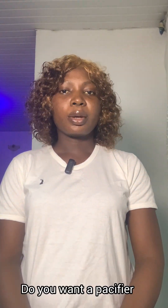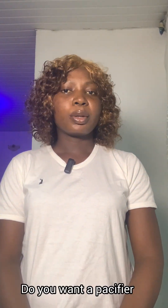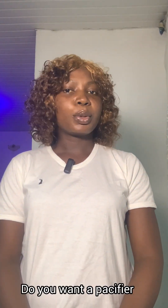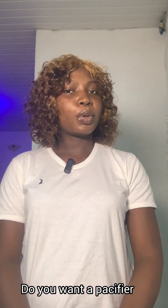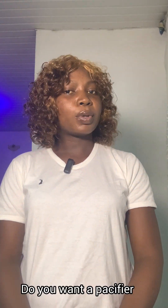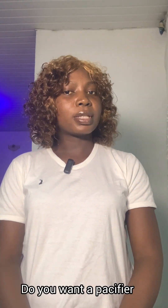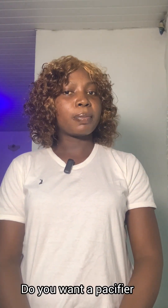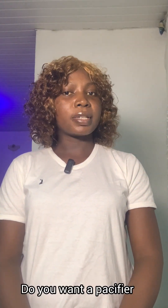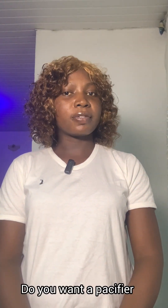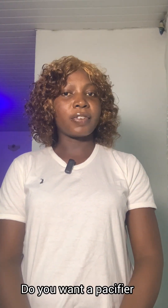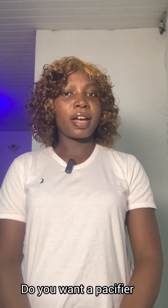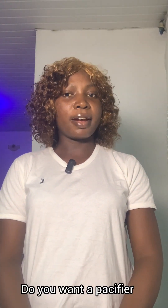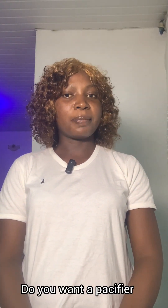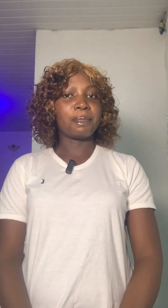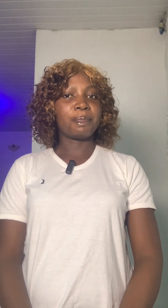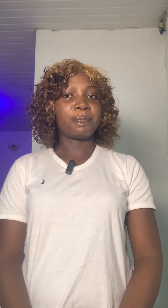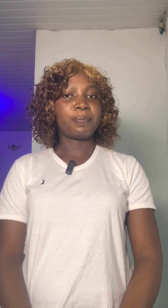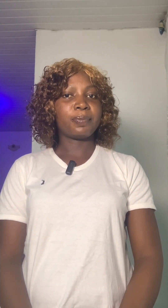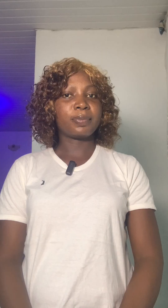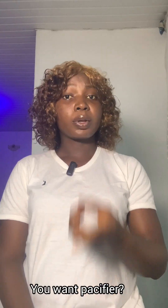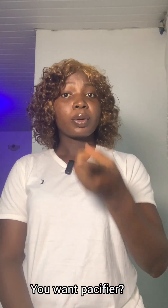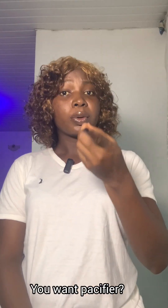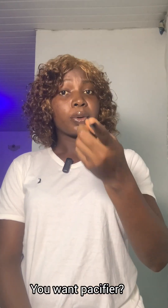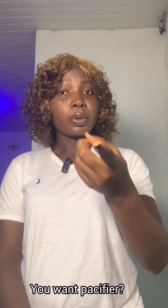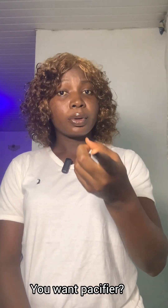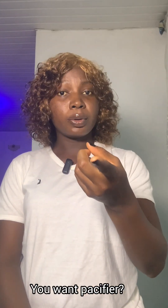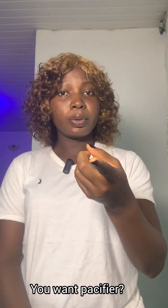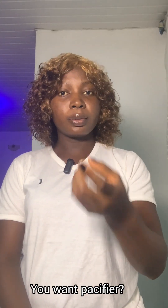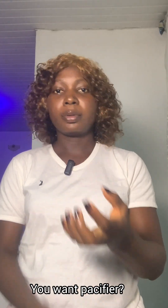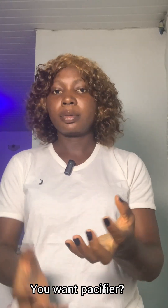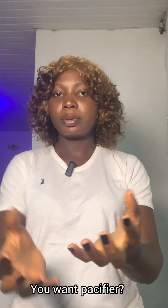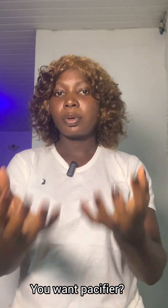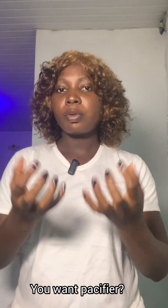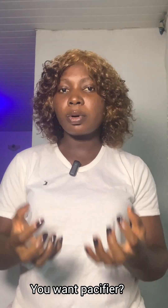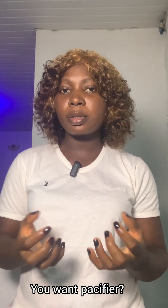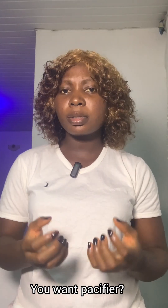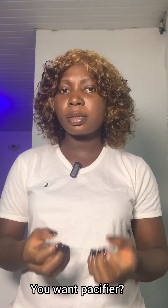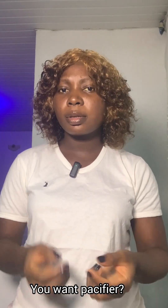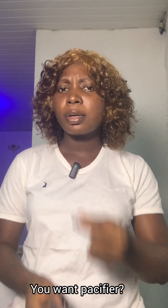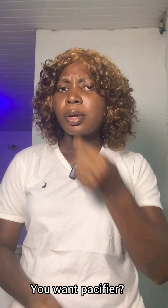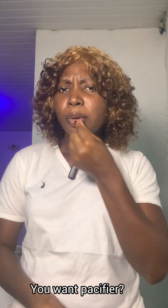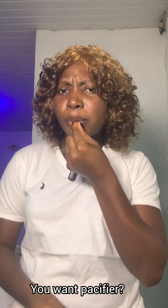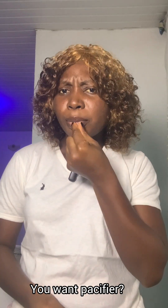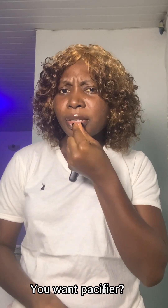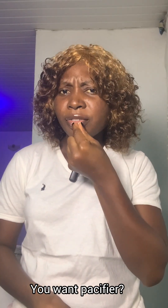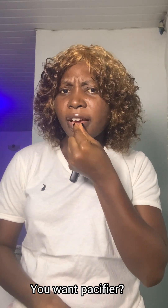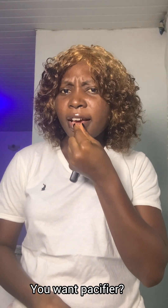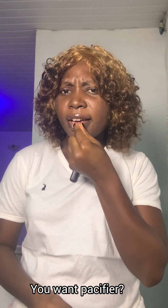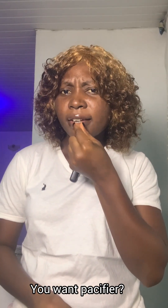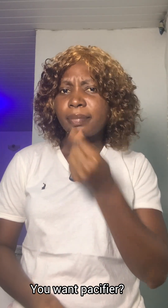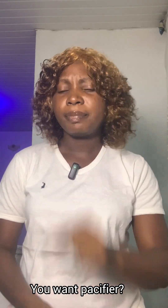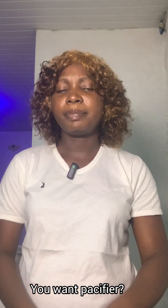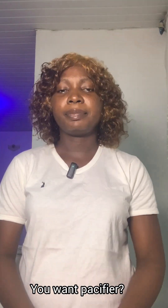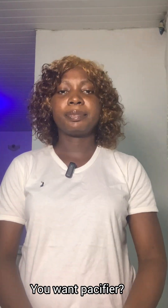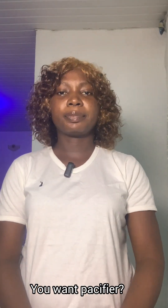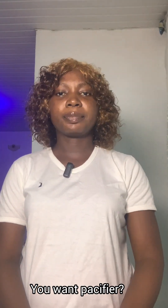Do you want a pacifier? You want pacifier?